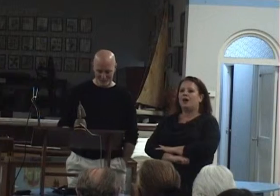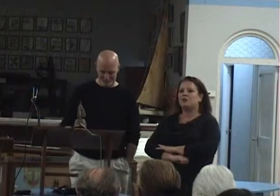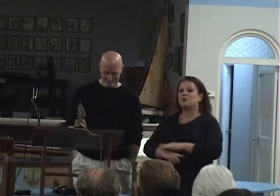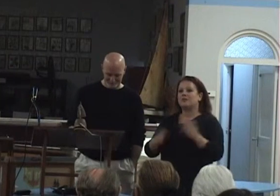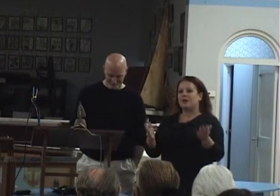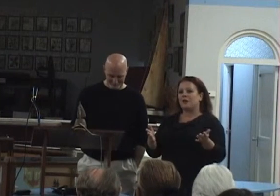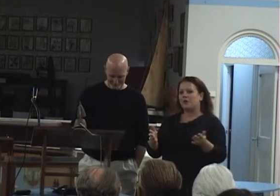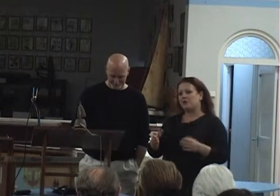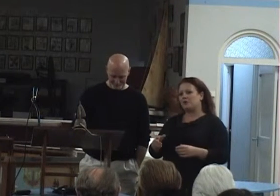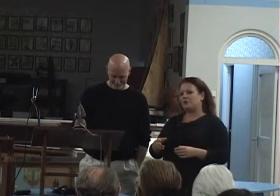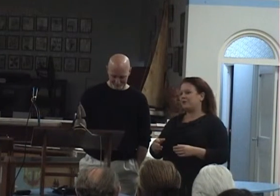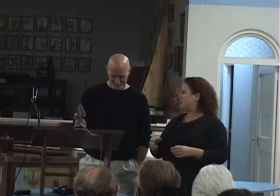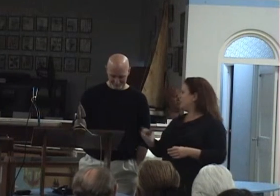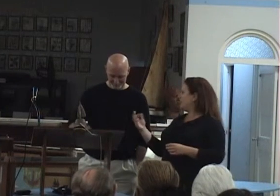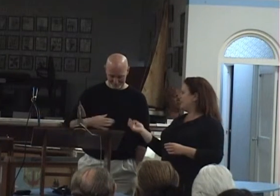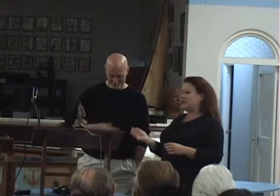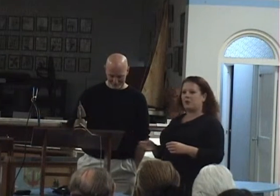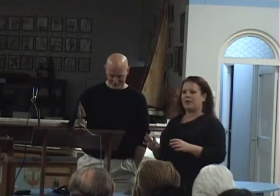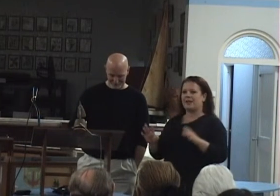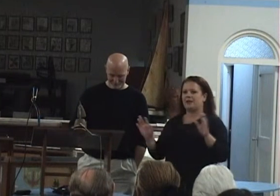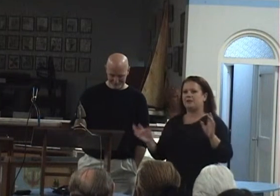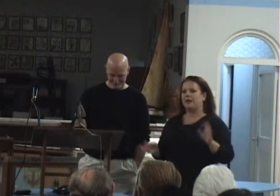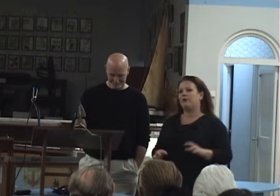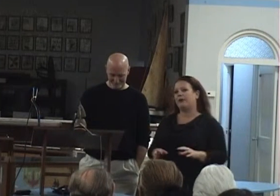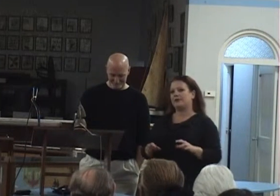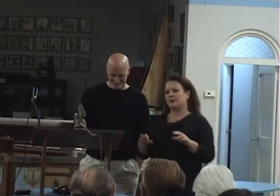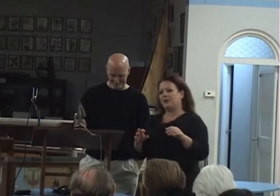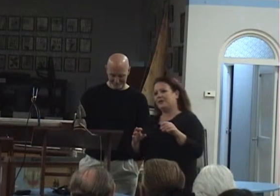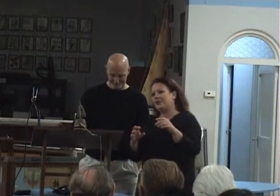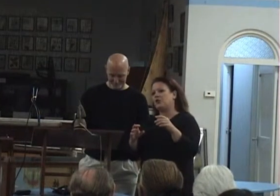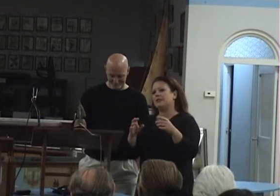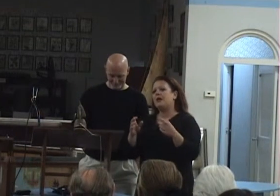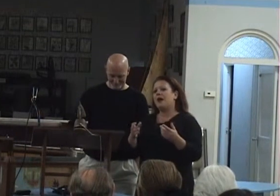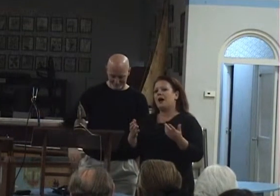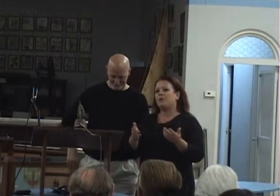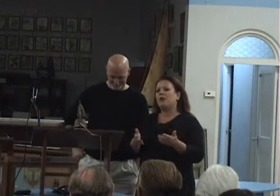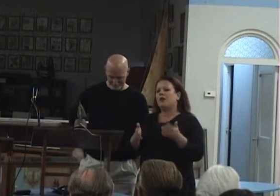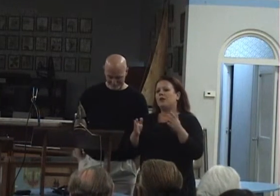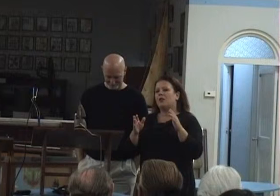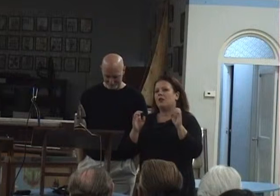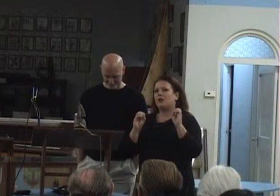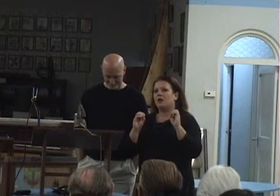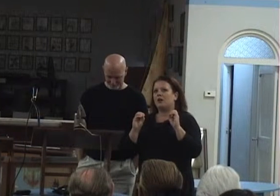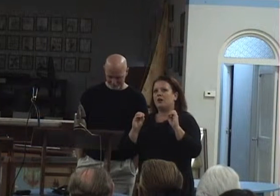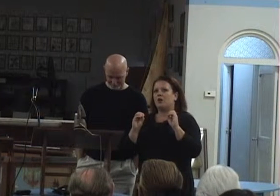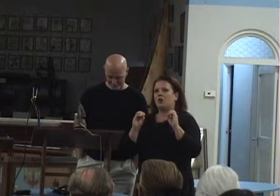the second? I'll do the second question first, and we'll let the historian tackle land grants and plantations.